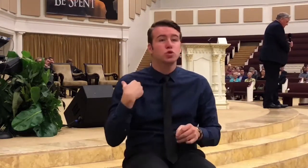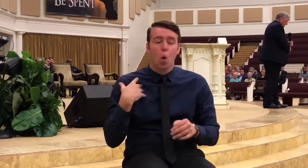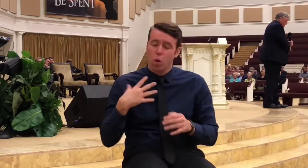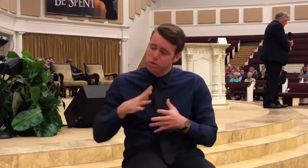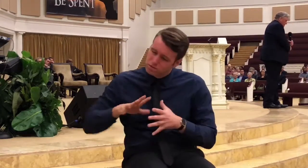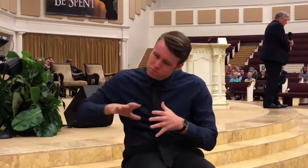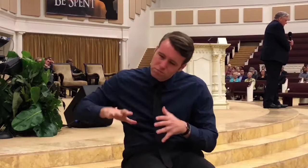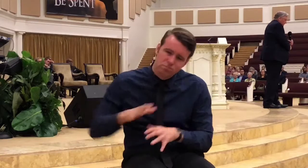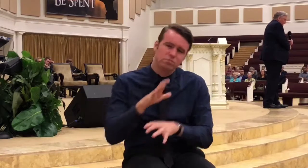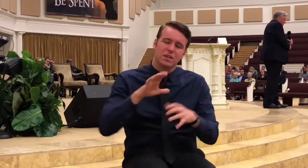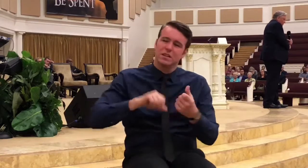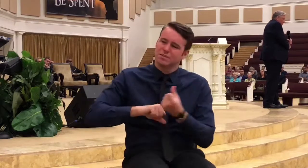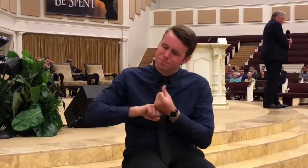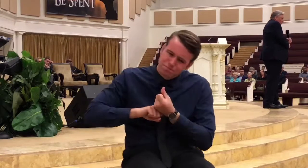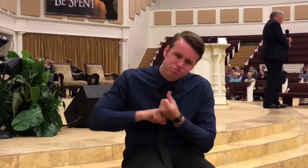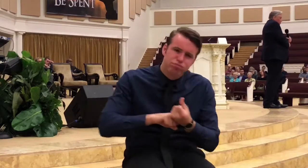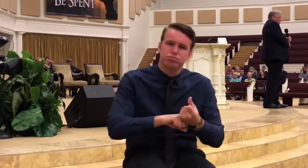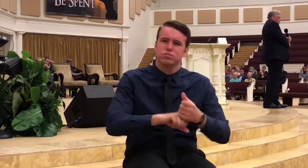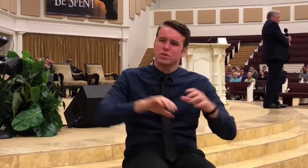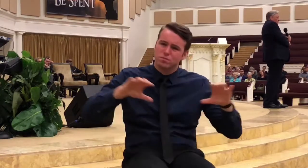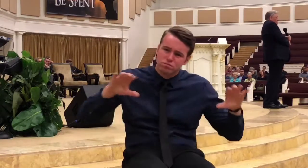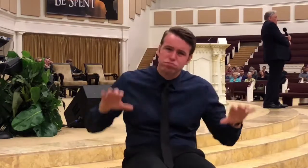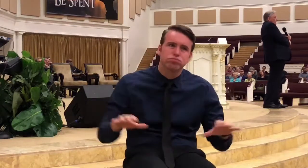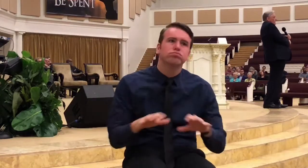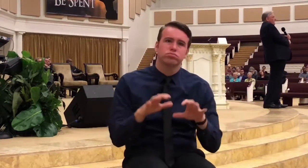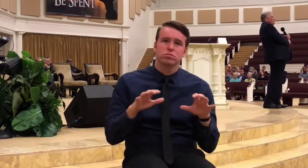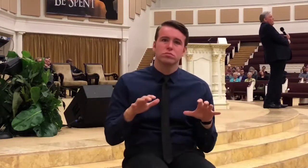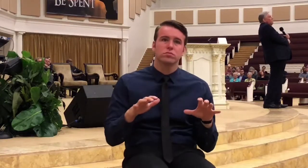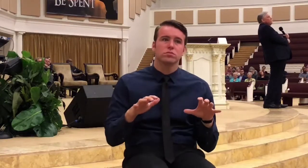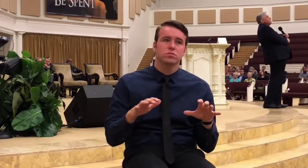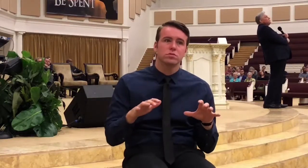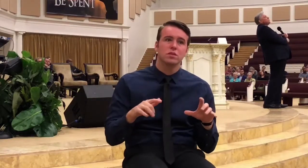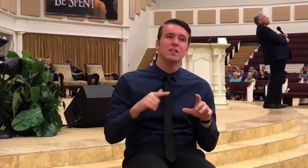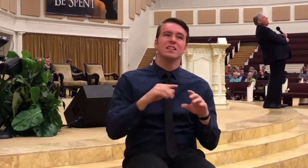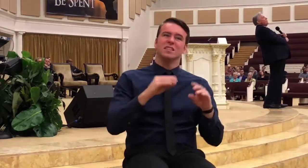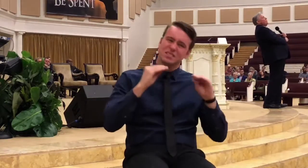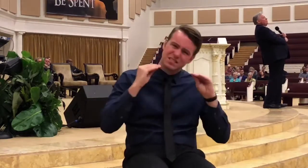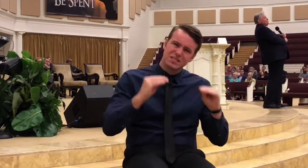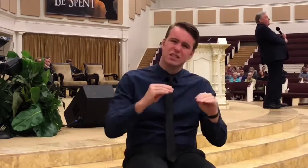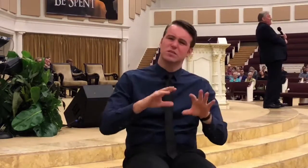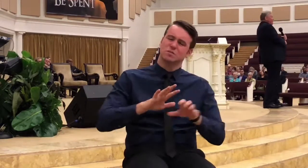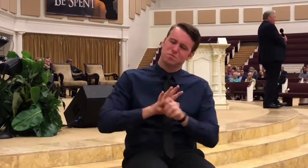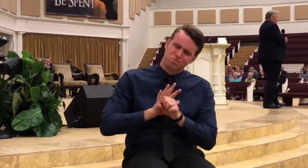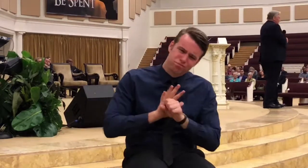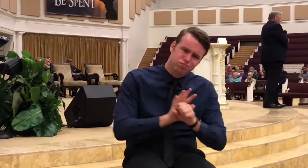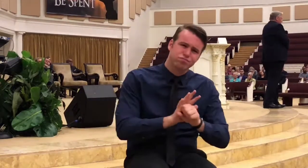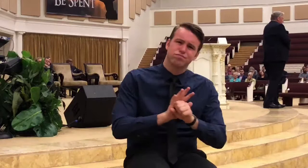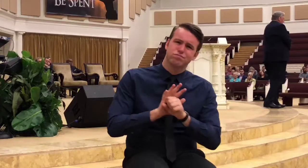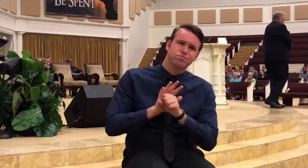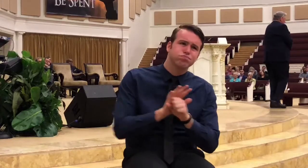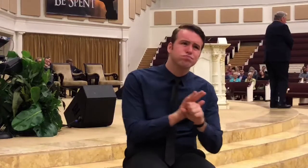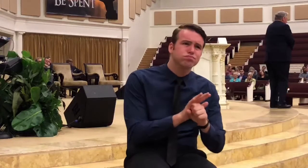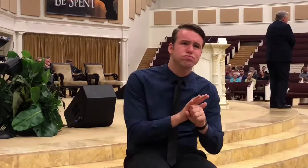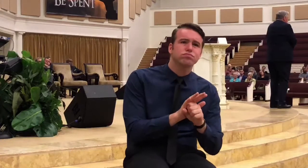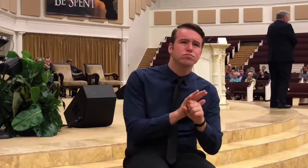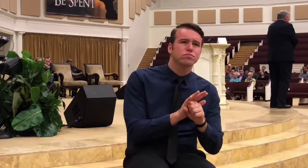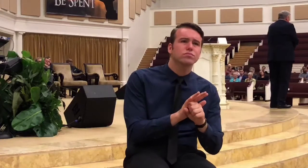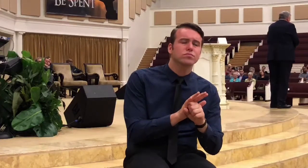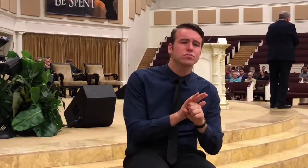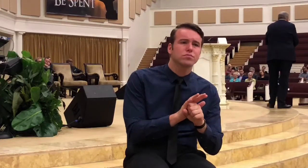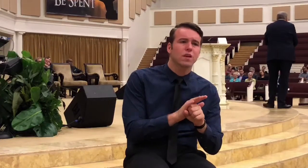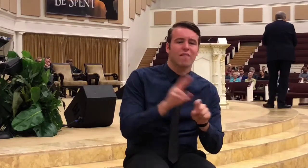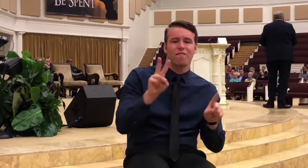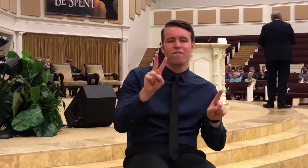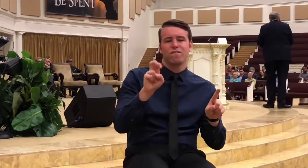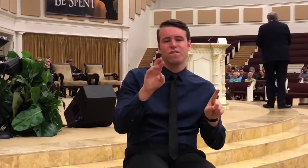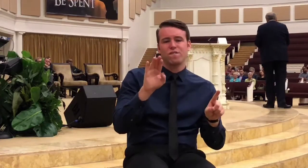picks it up and transforms it and topples the strongholds that have held it from being what they were